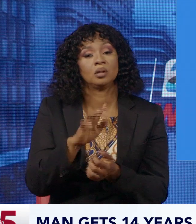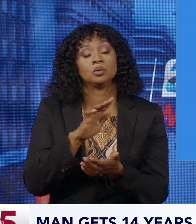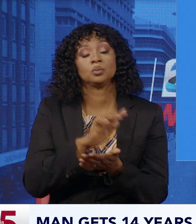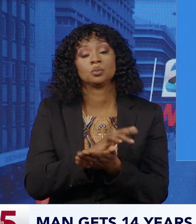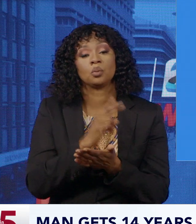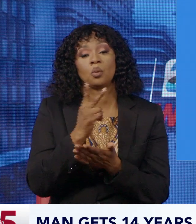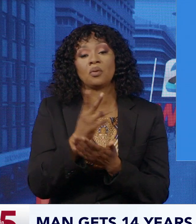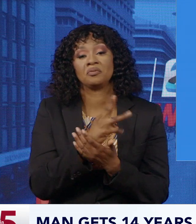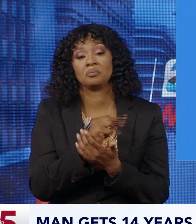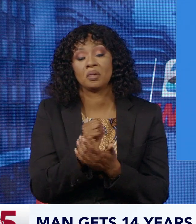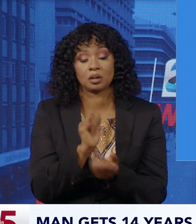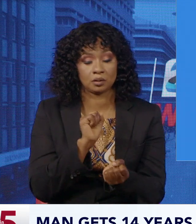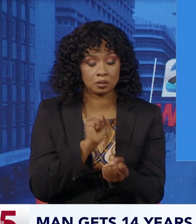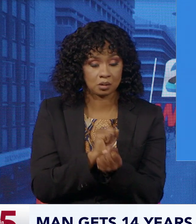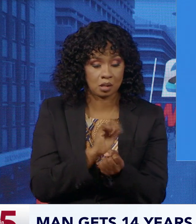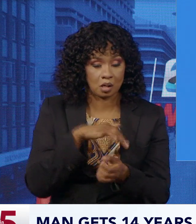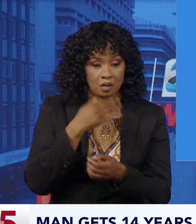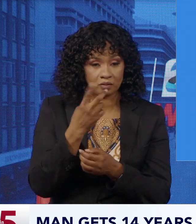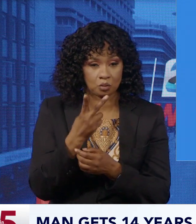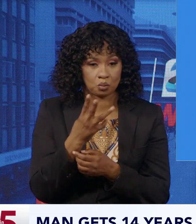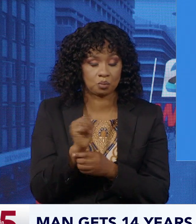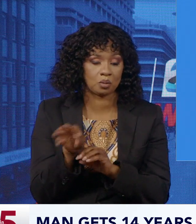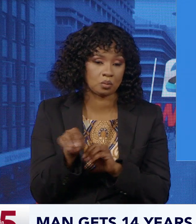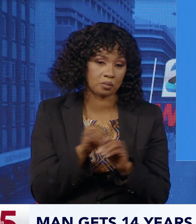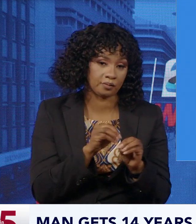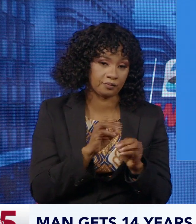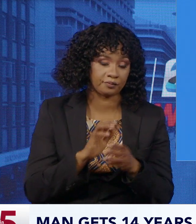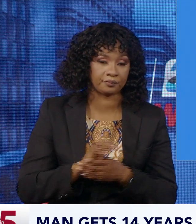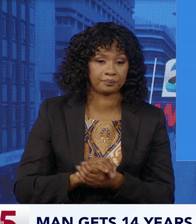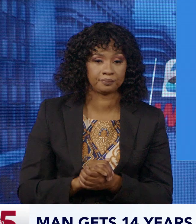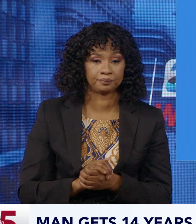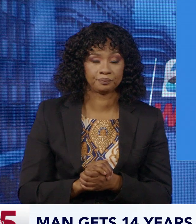months effectively after 2 months were suspended.